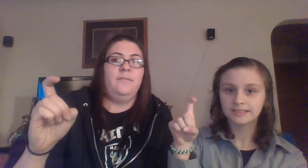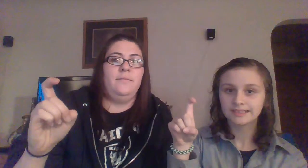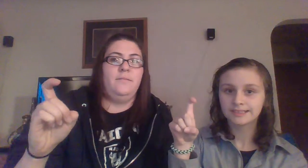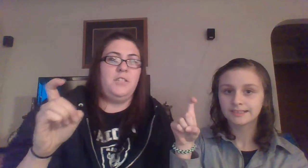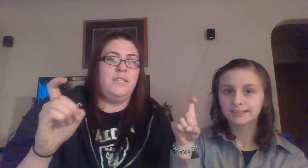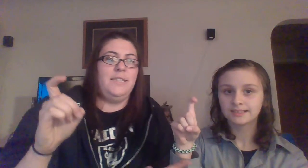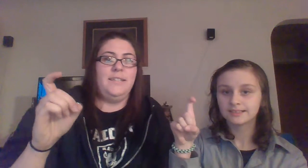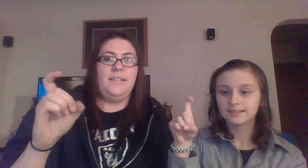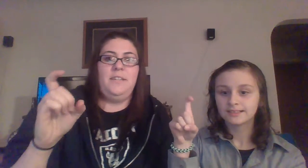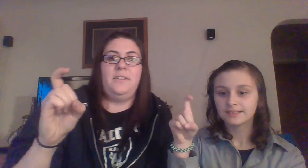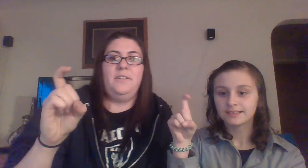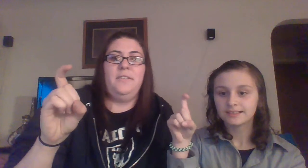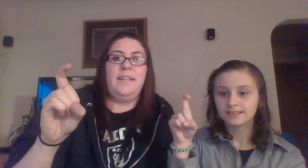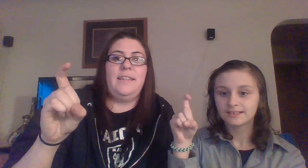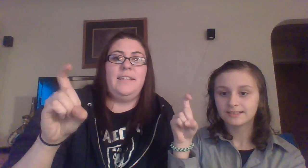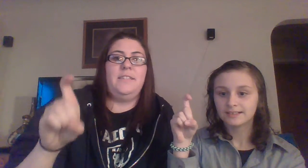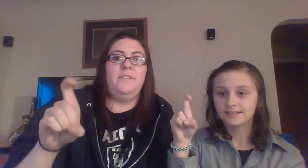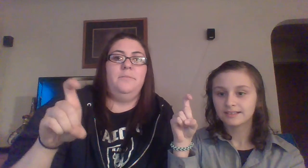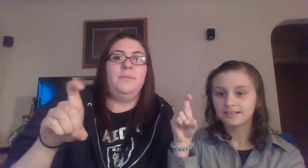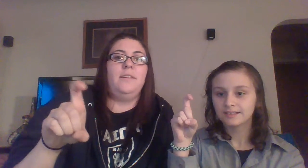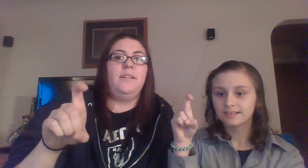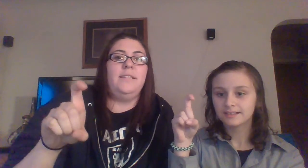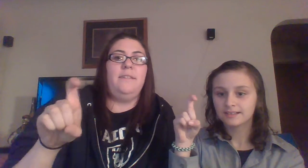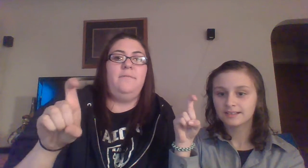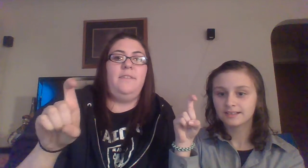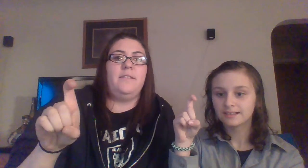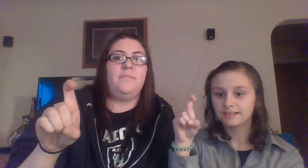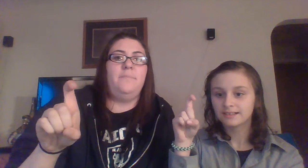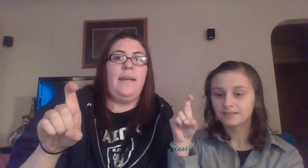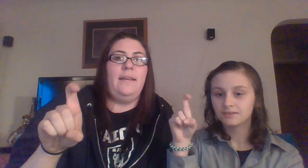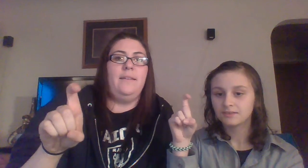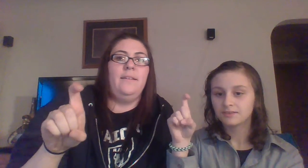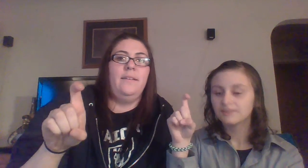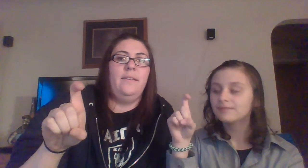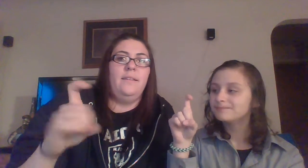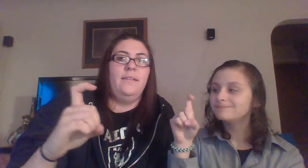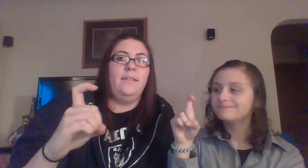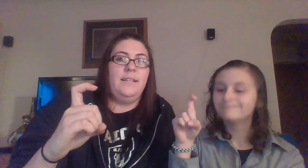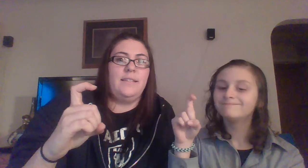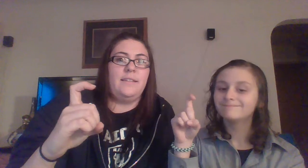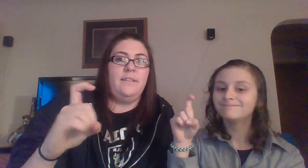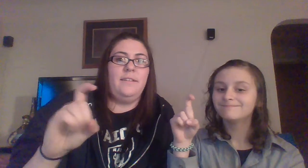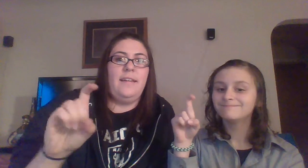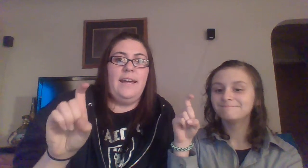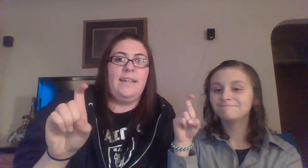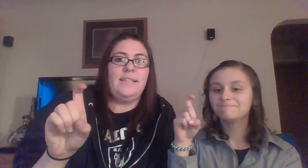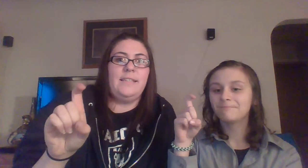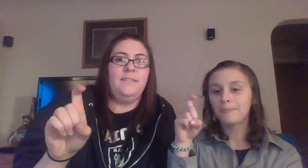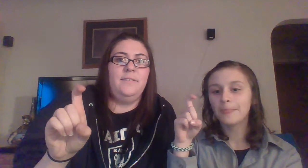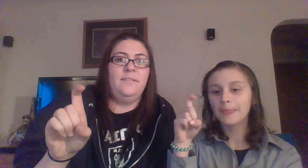So she says that you can do it like this too. But as long as that finger's bent, then it's clearly X.